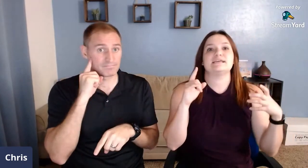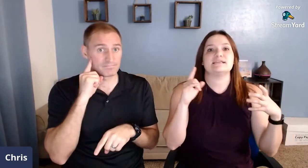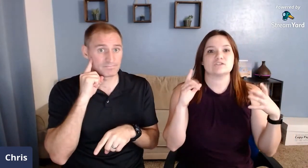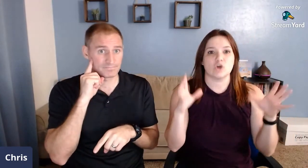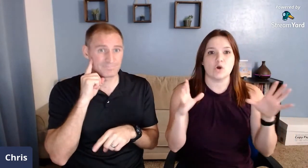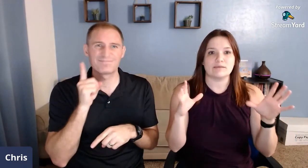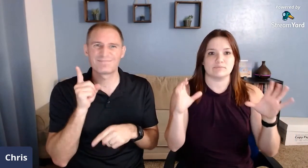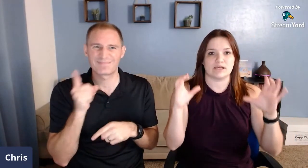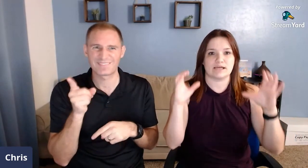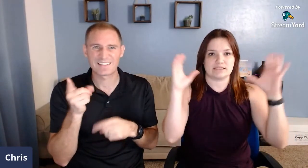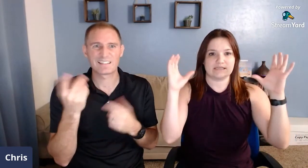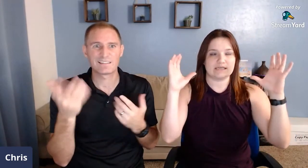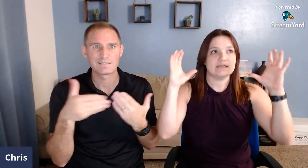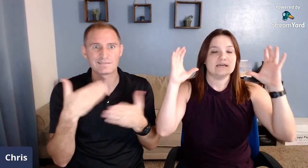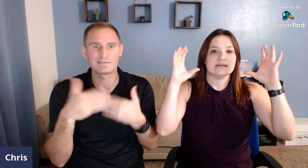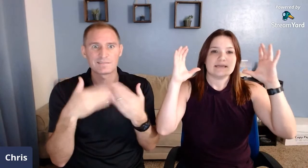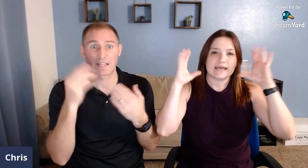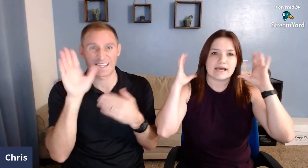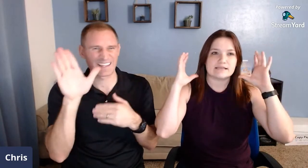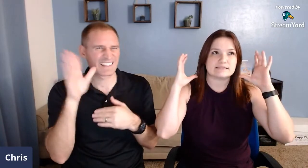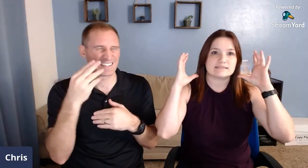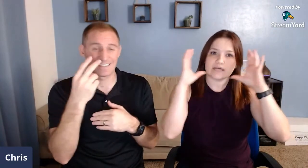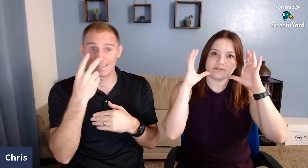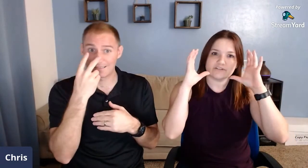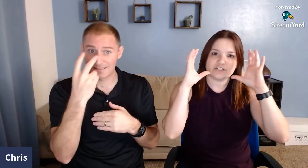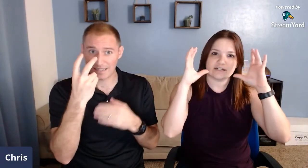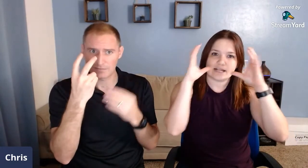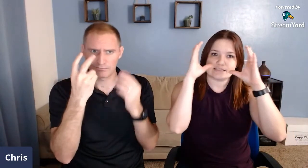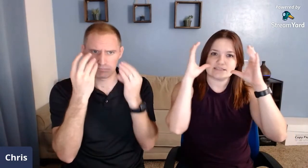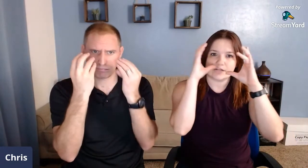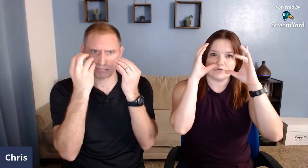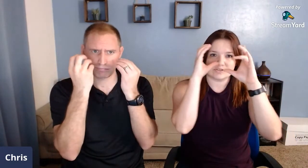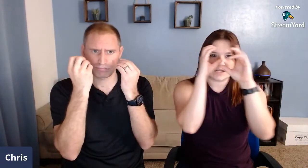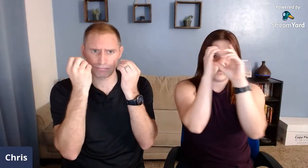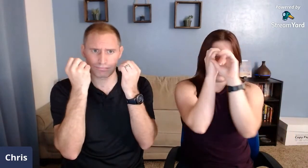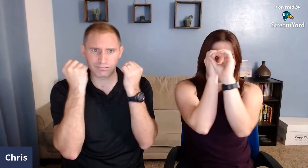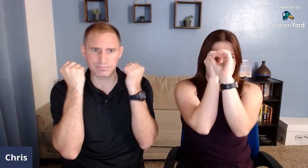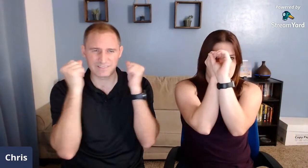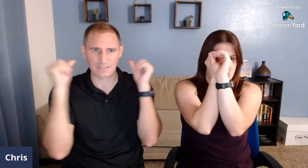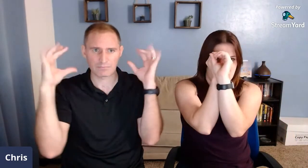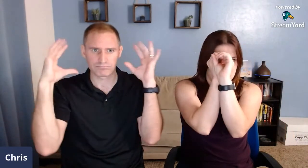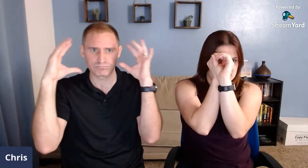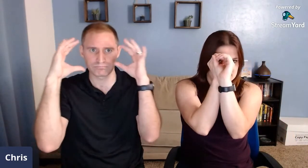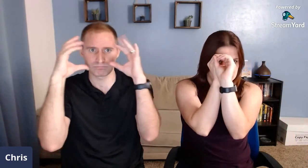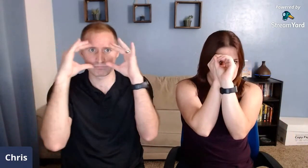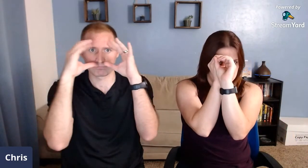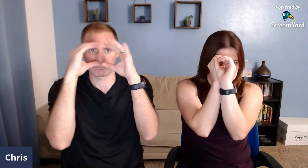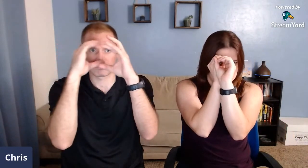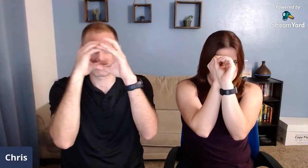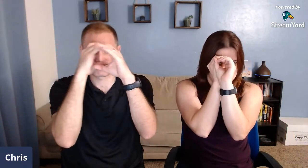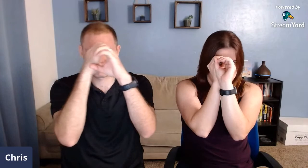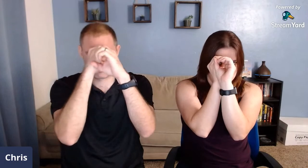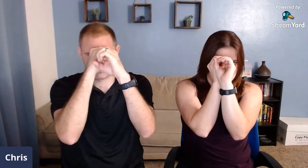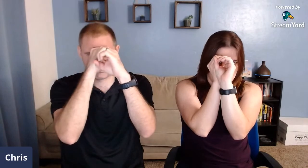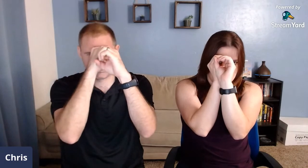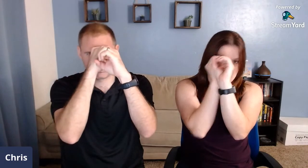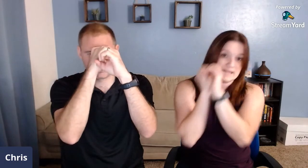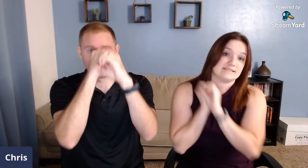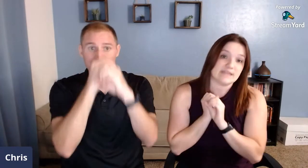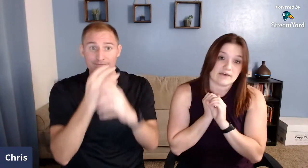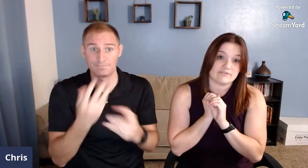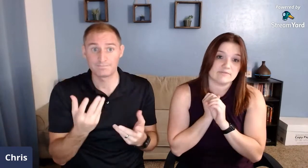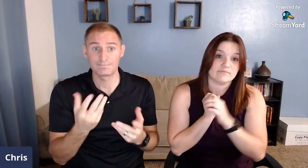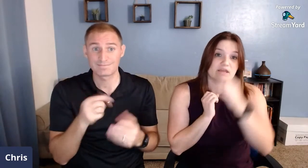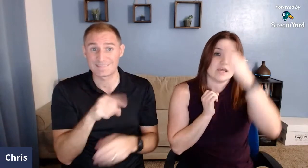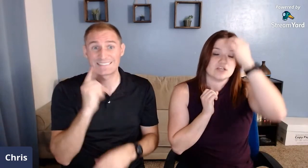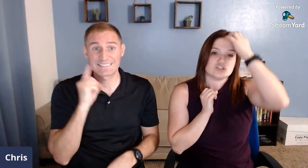and he's going blind. He has tunnel vision, and as he's gotten older, it's gotten worse to now he sees this, and